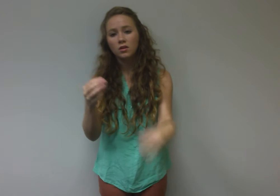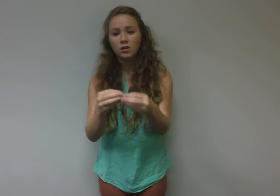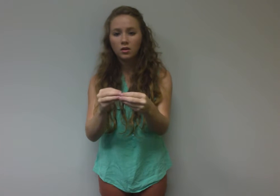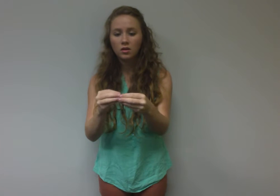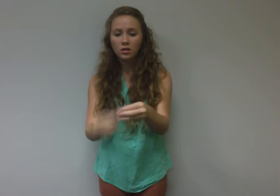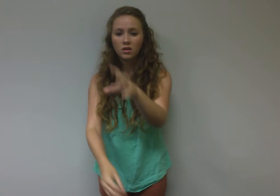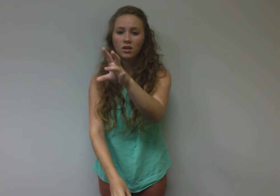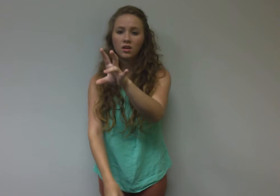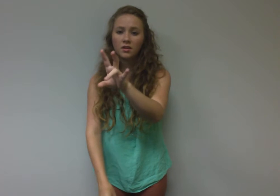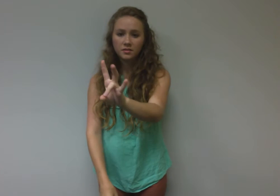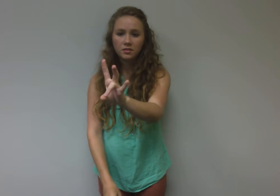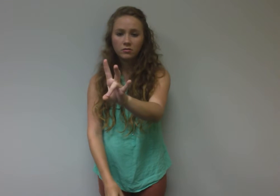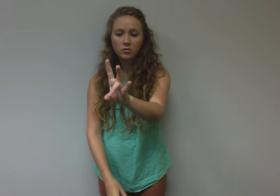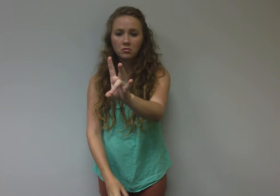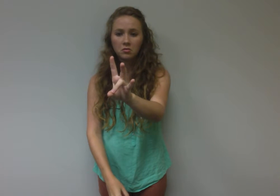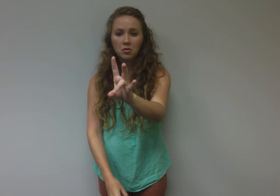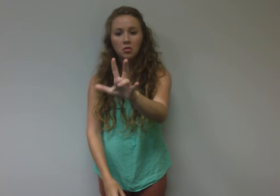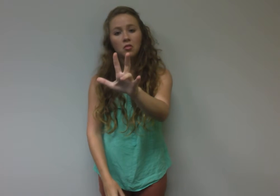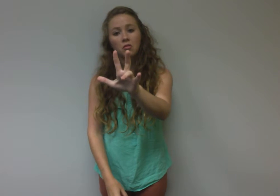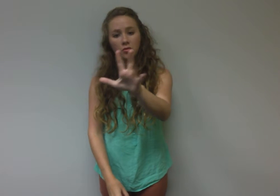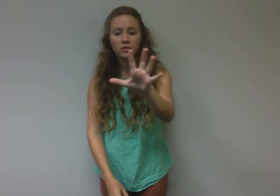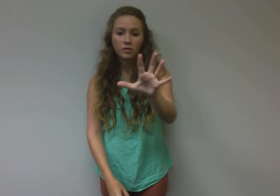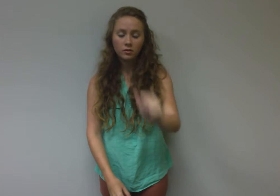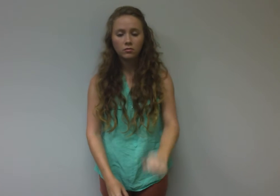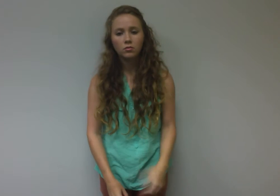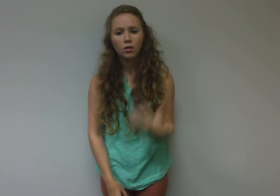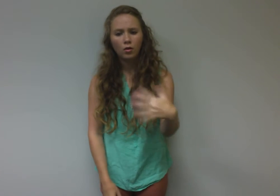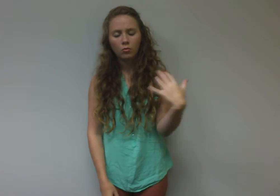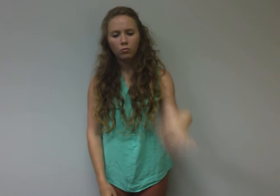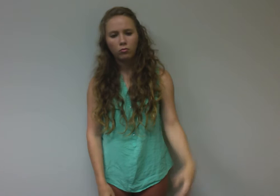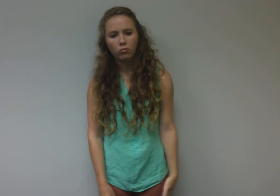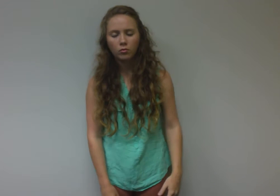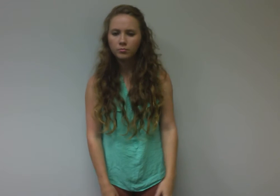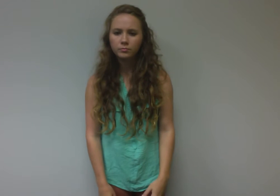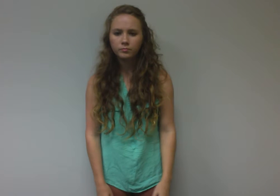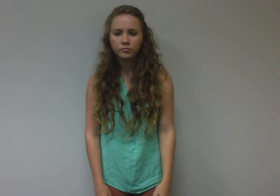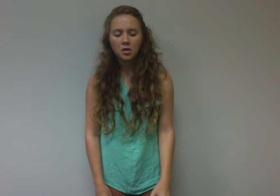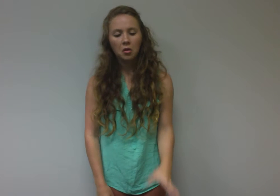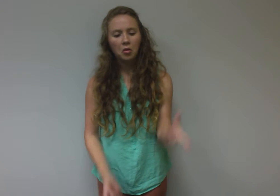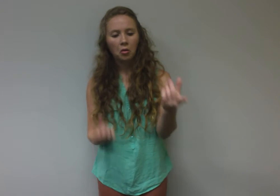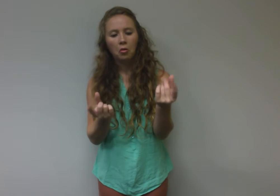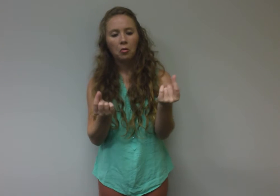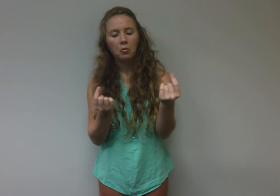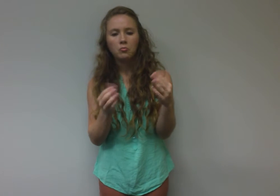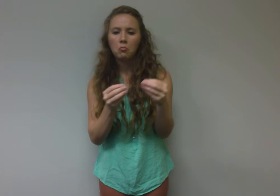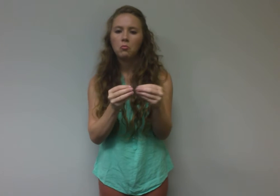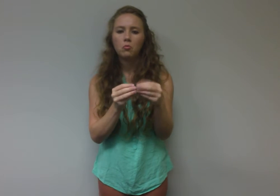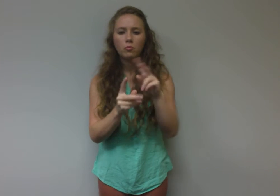kept saying, oh, if I add 1 more, I'll get a number a little bit larger. So let's do some more problems, and I think we'll do a couple more, and we'll just do a little faster,